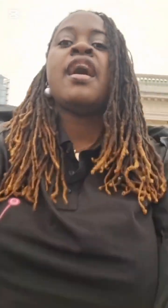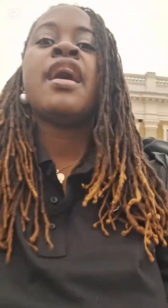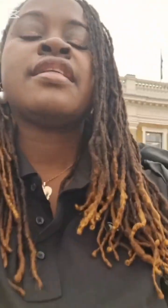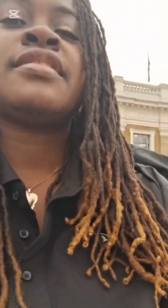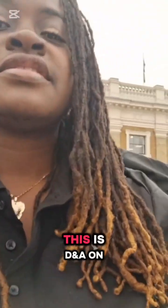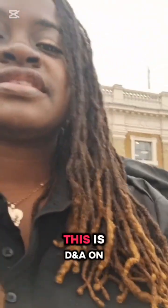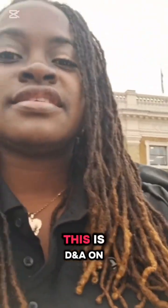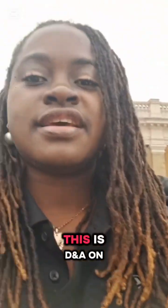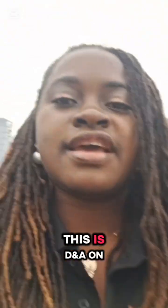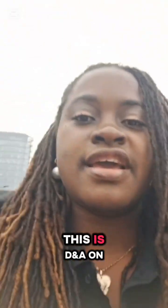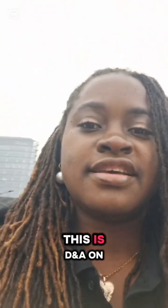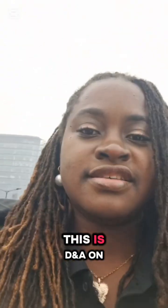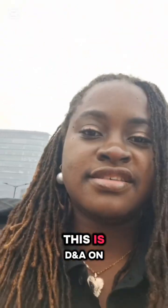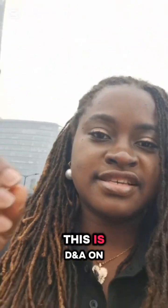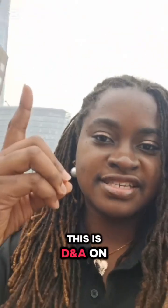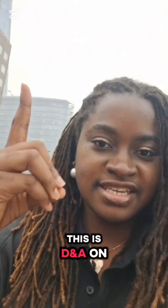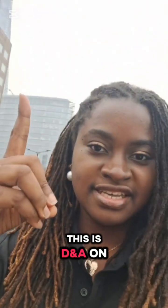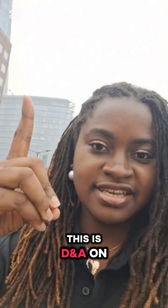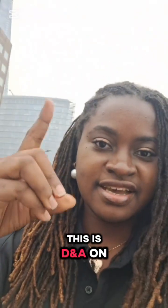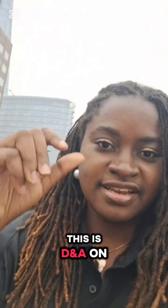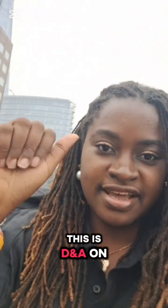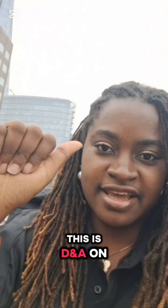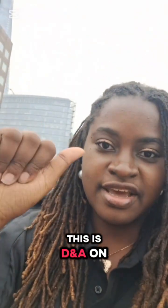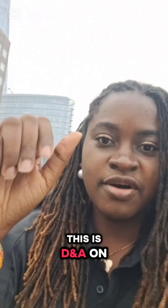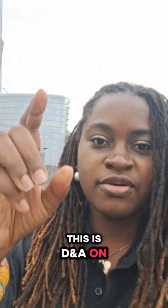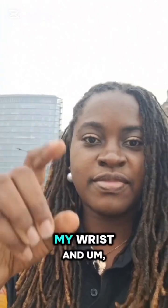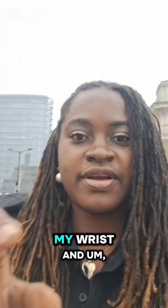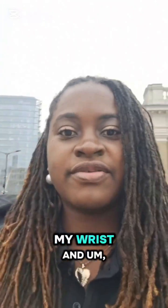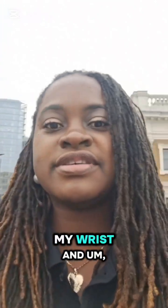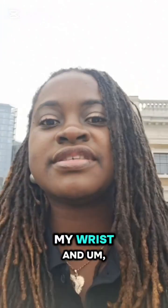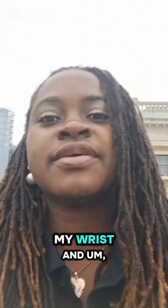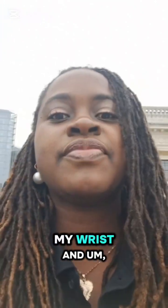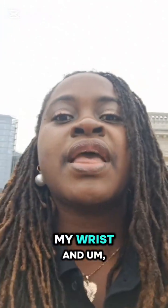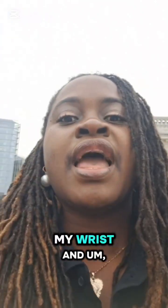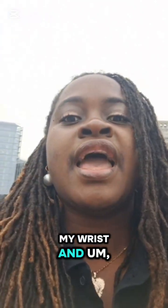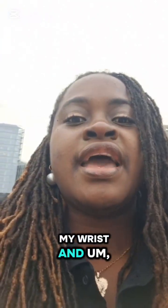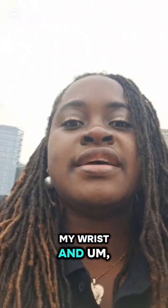wrist. This is D and A on my wrist. And